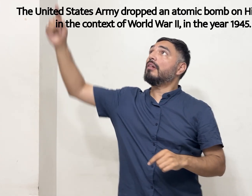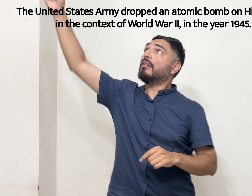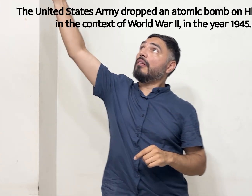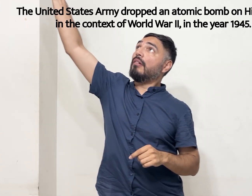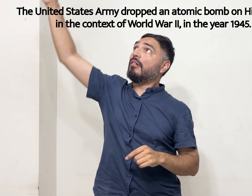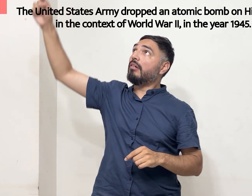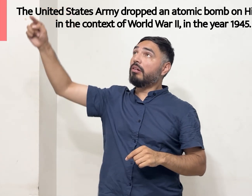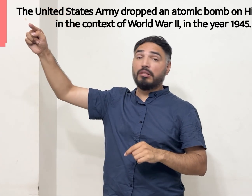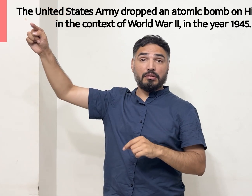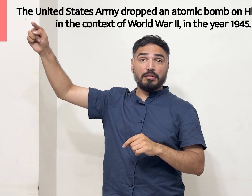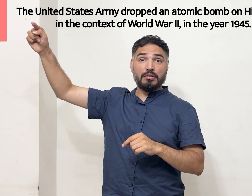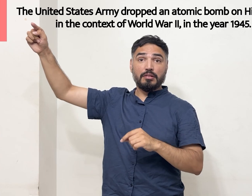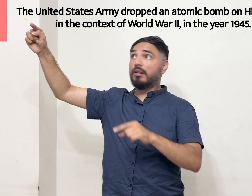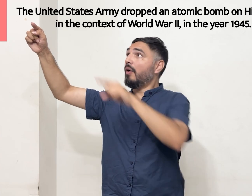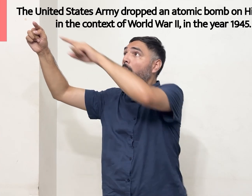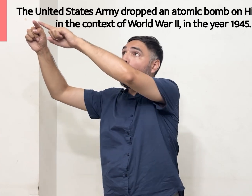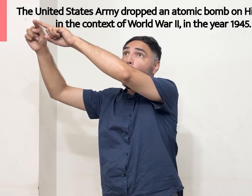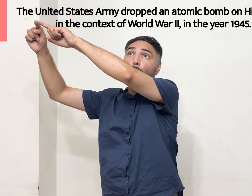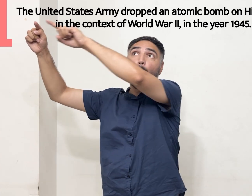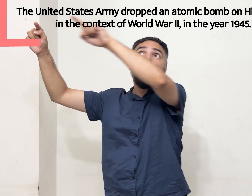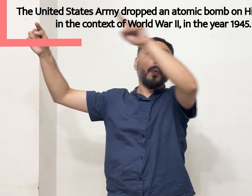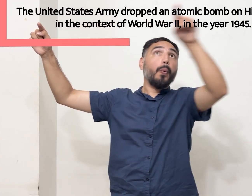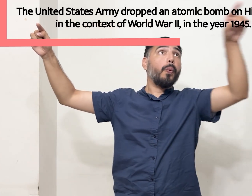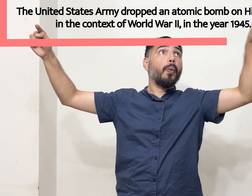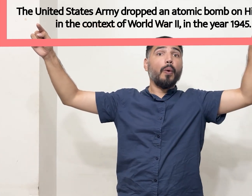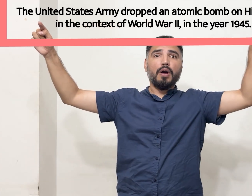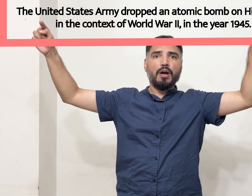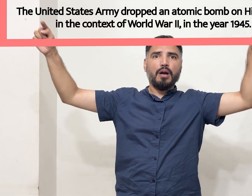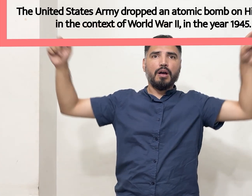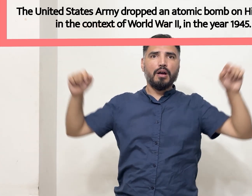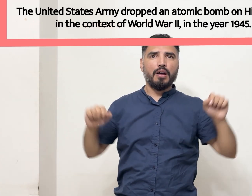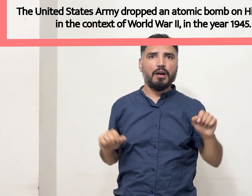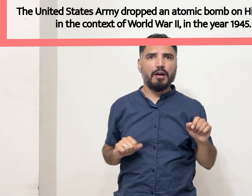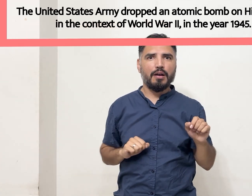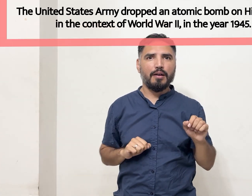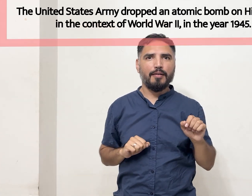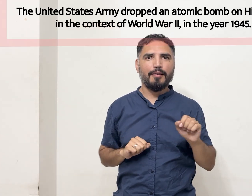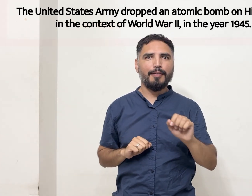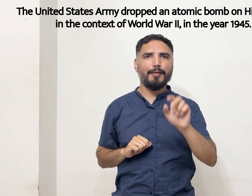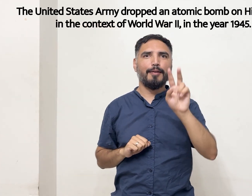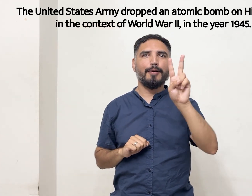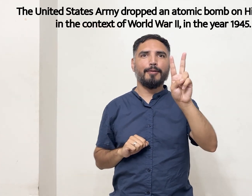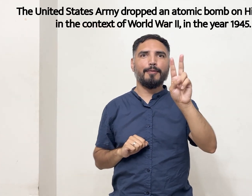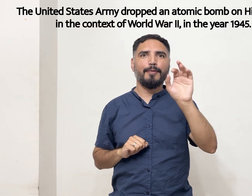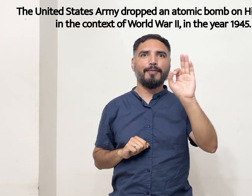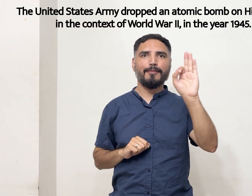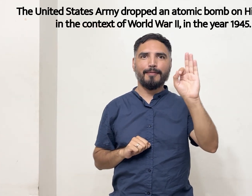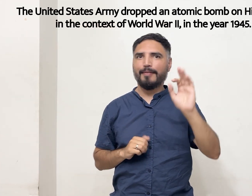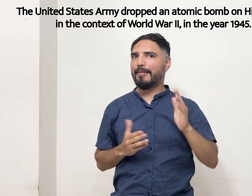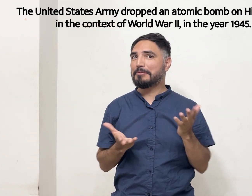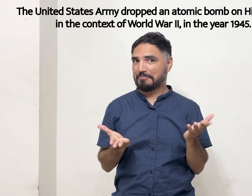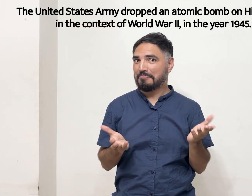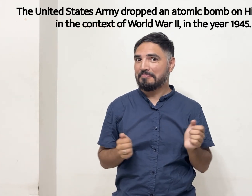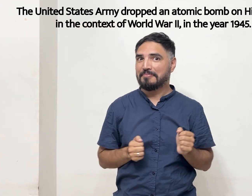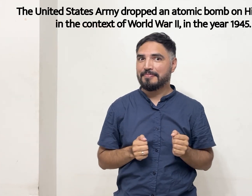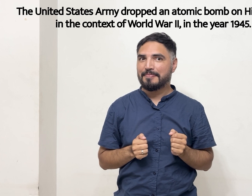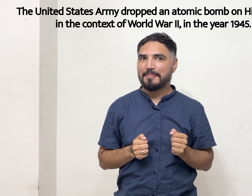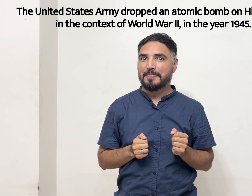two dimensions, right? It has height and width. In fact, all writing languages work in two